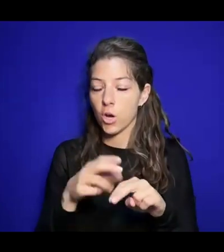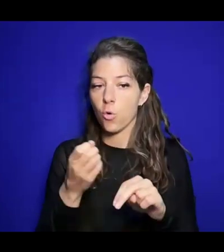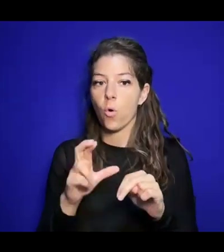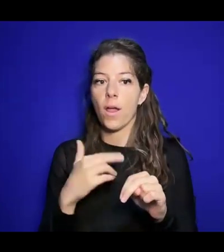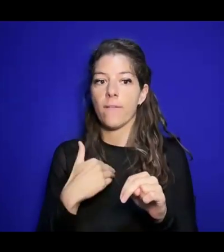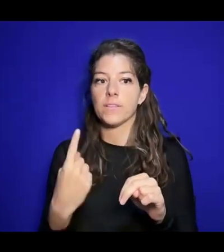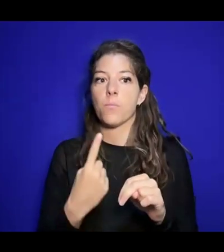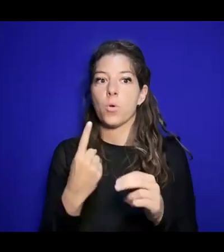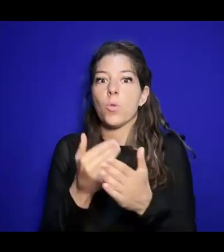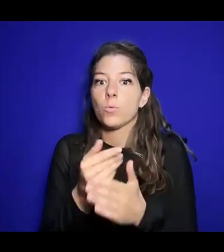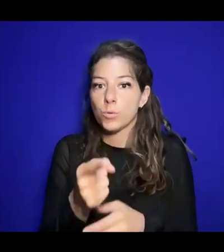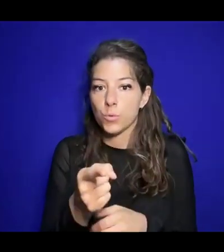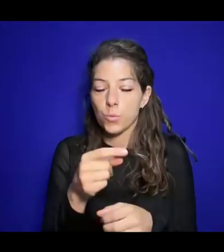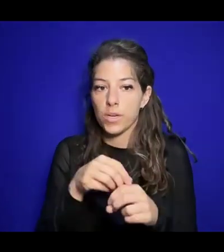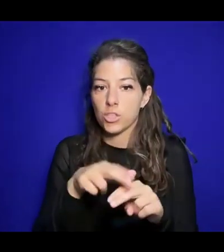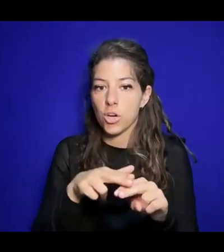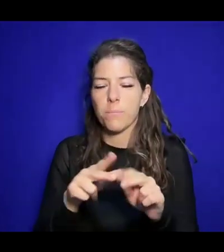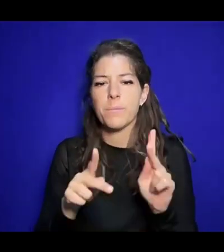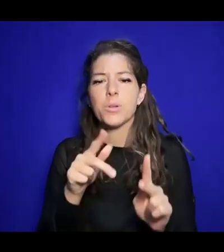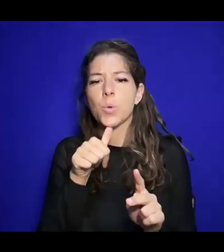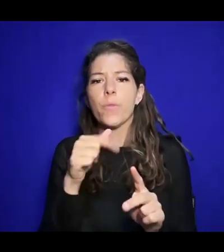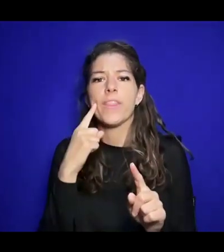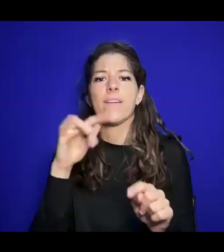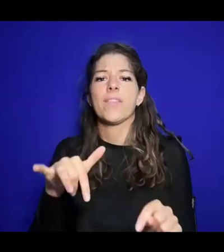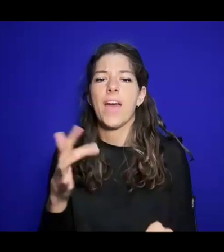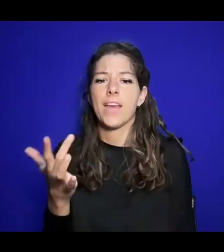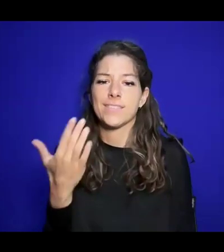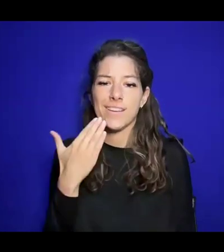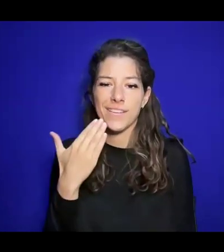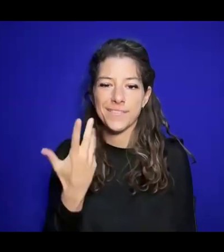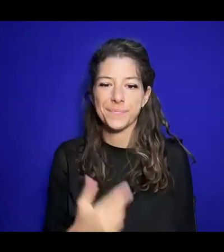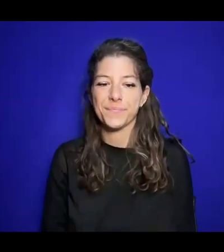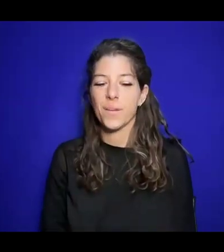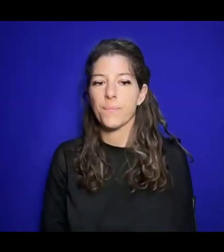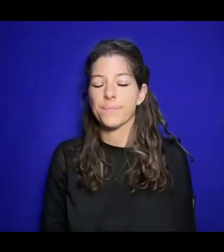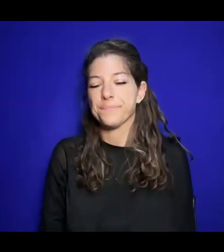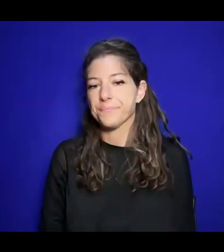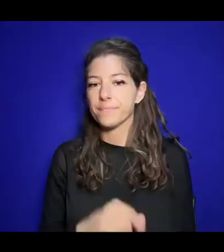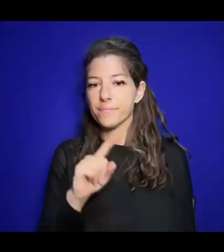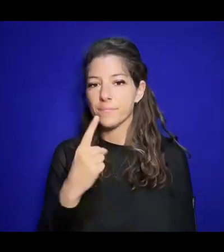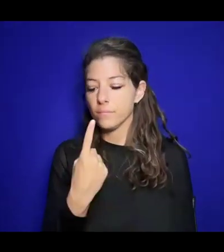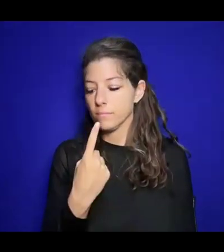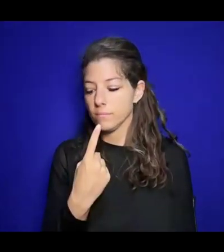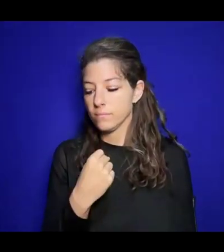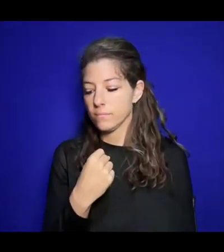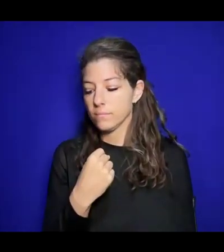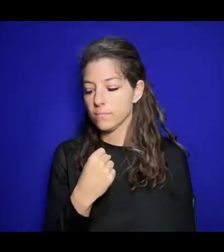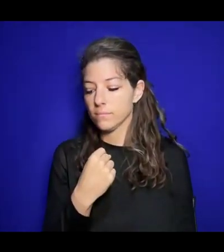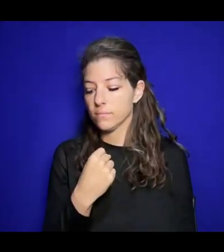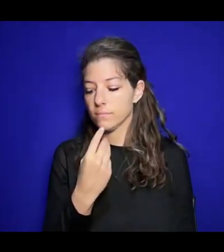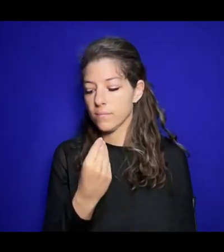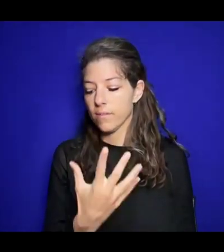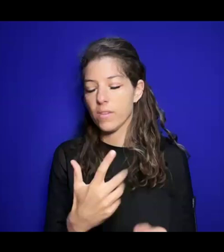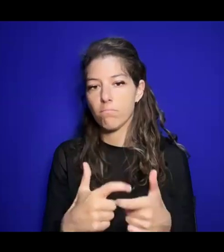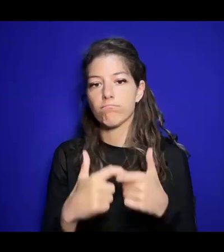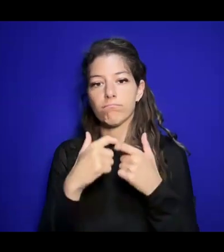have somebody close to you who's in a chair, people just don't ever think about that. So, just maybe didn't even give them pause